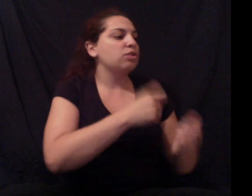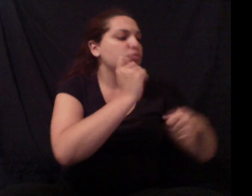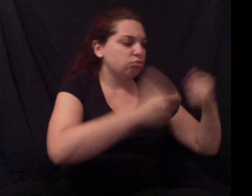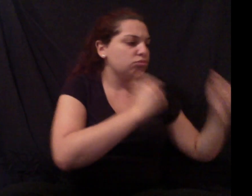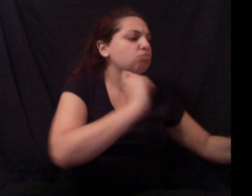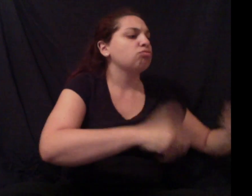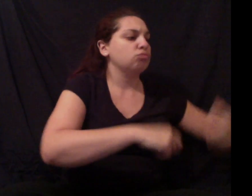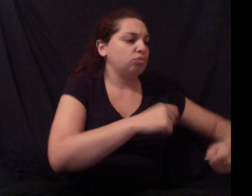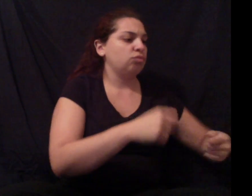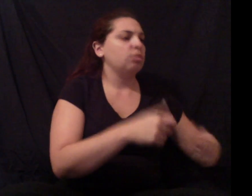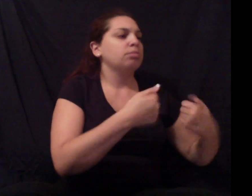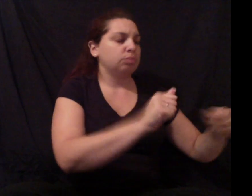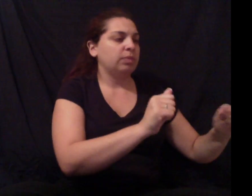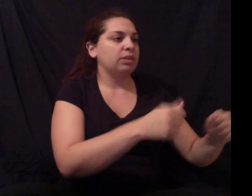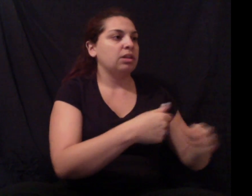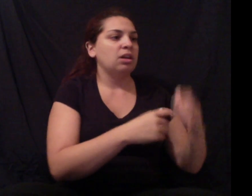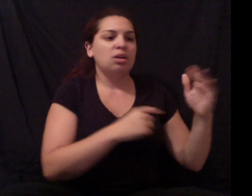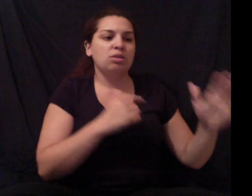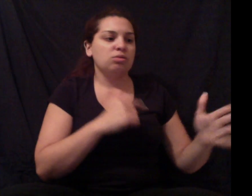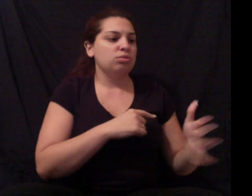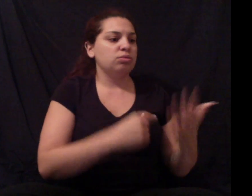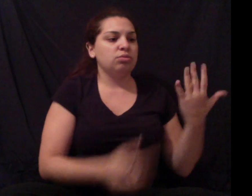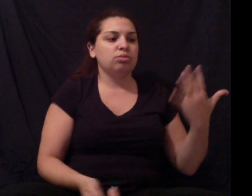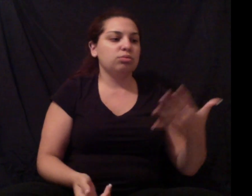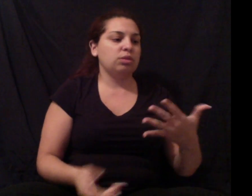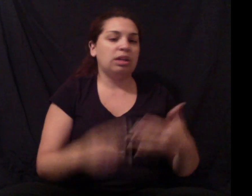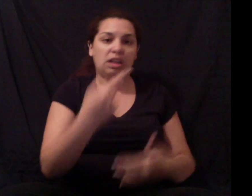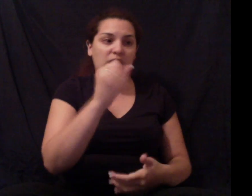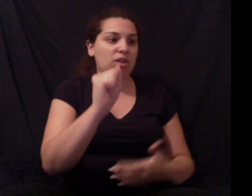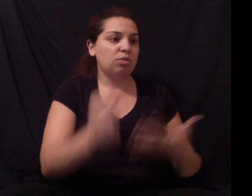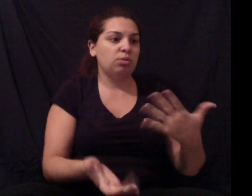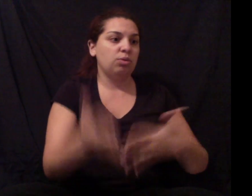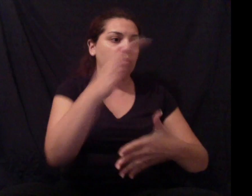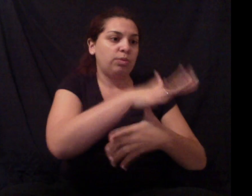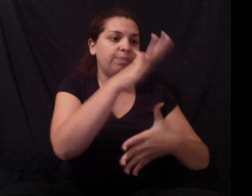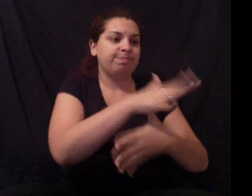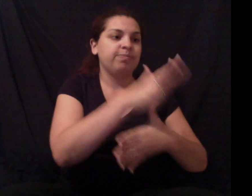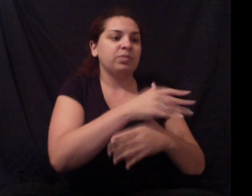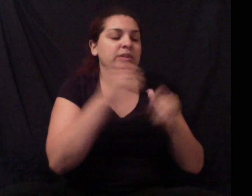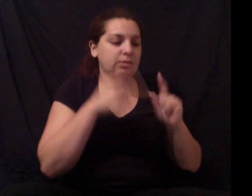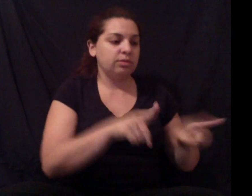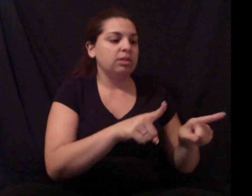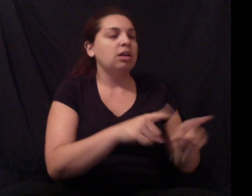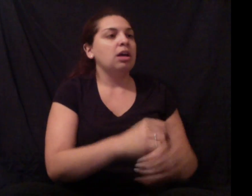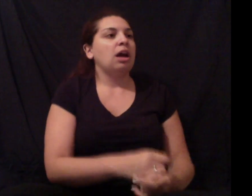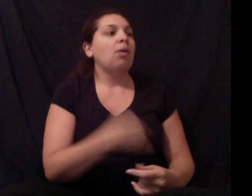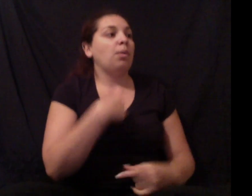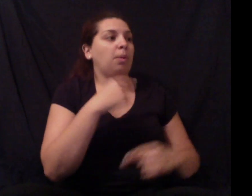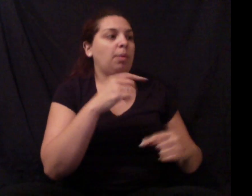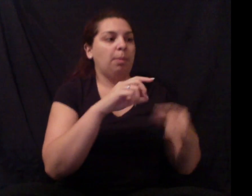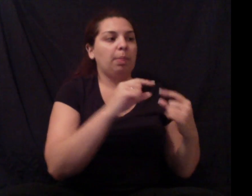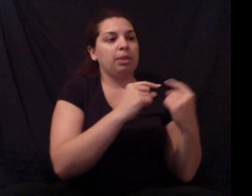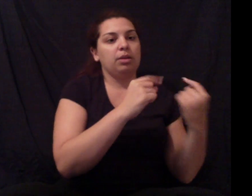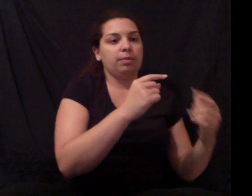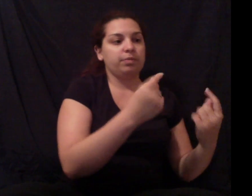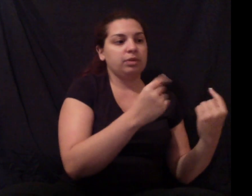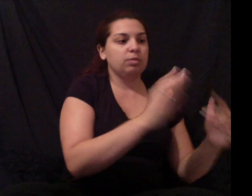11 and took them all the way through till I was a senior in high school. And that enabled me to play in bands as I was in,